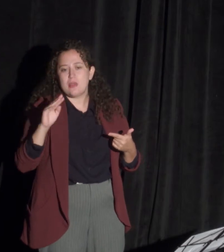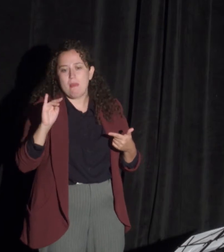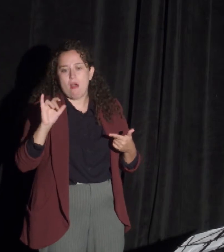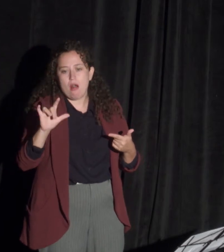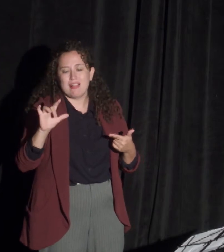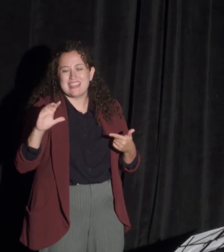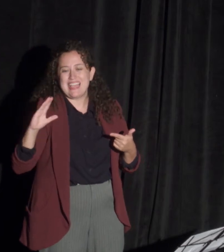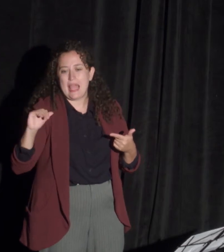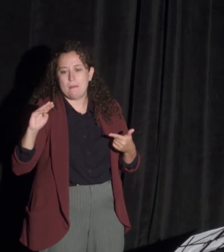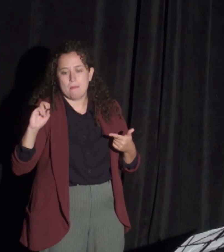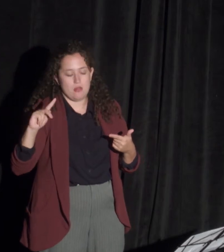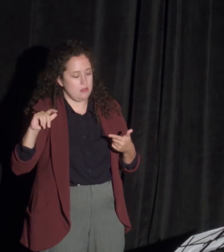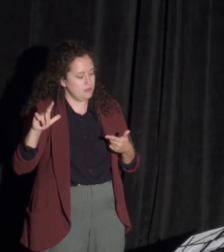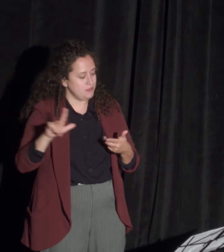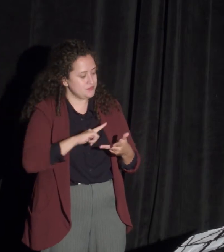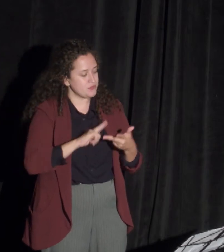Olympics, Volume 1 by Rachel Smythe,